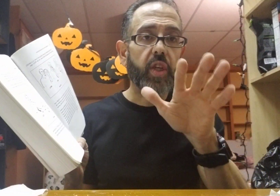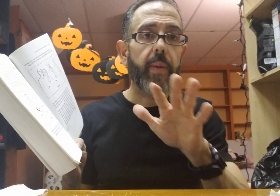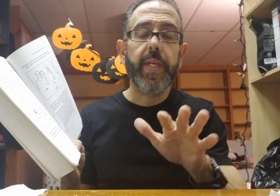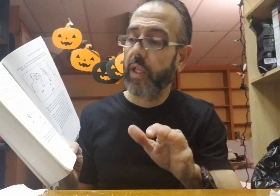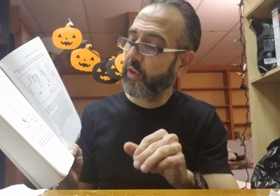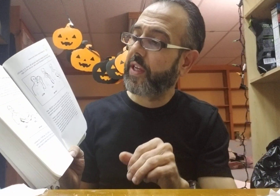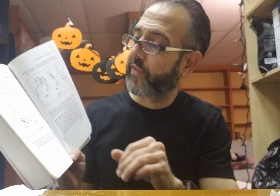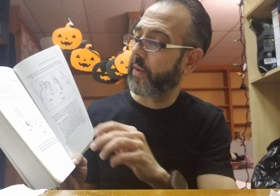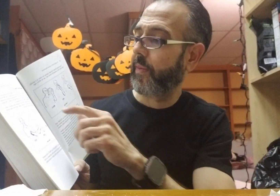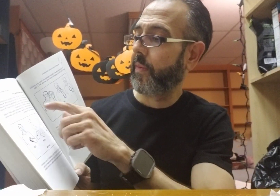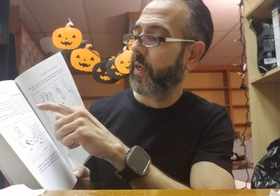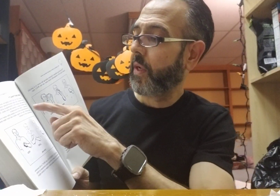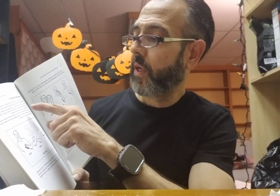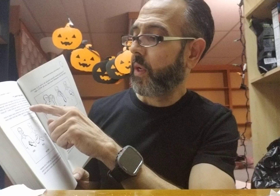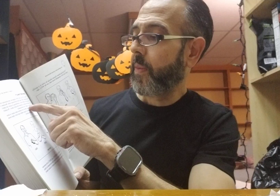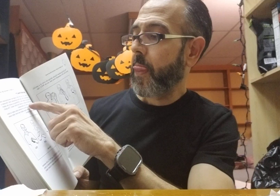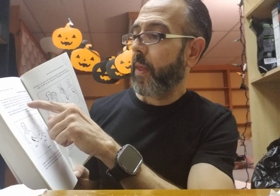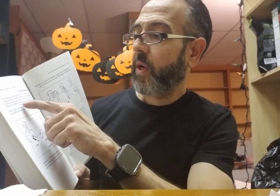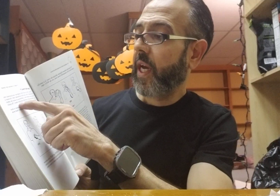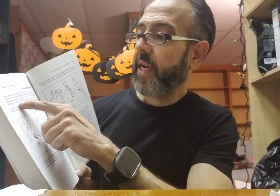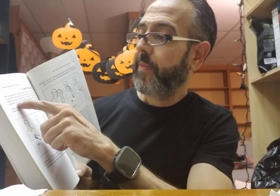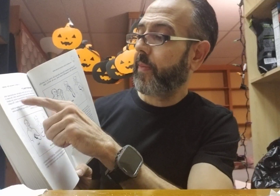be a little different. Okay.